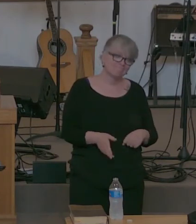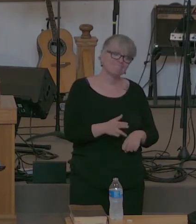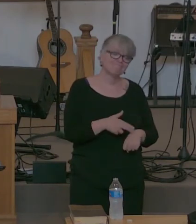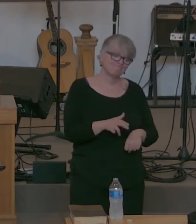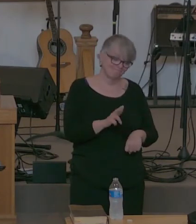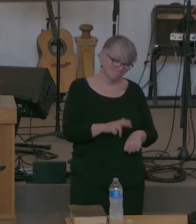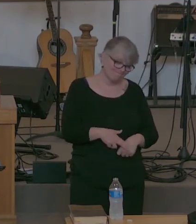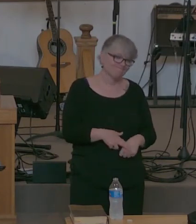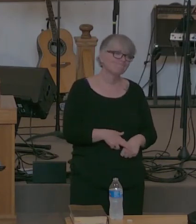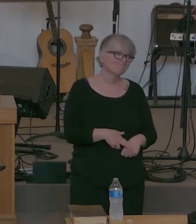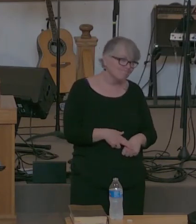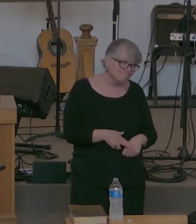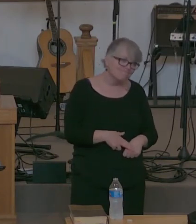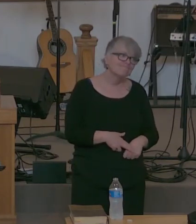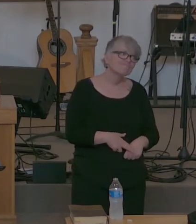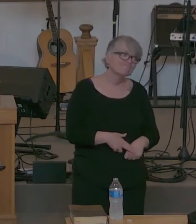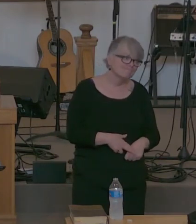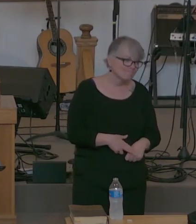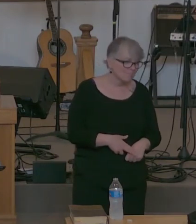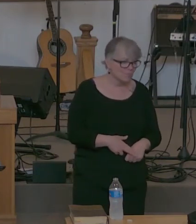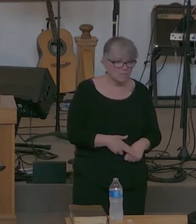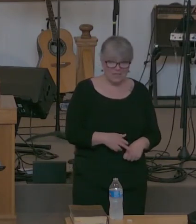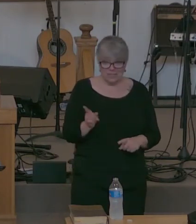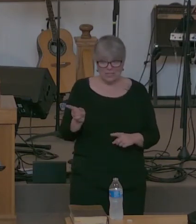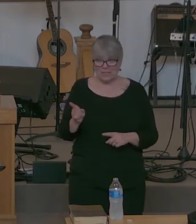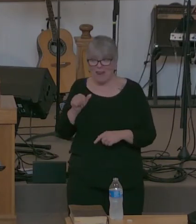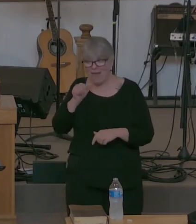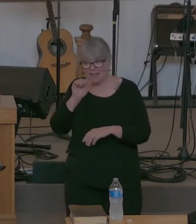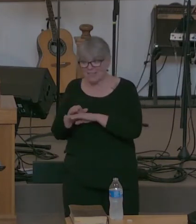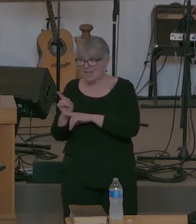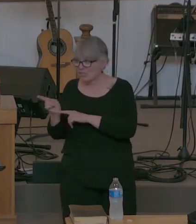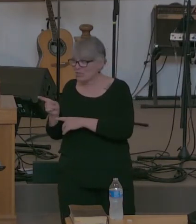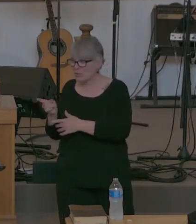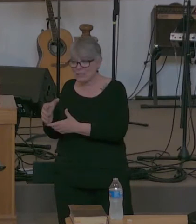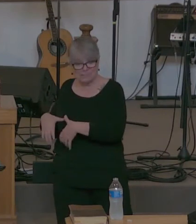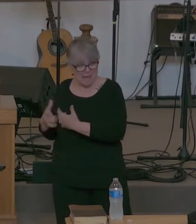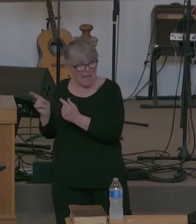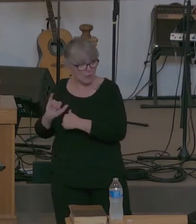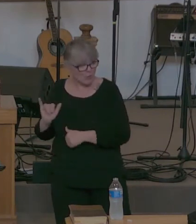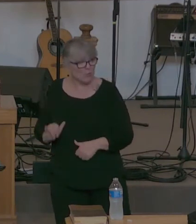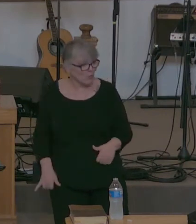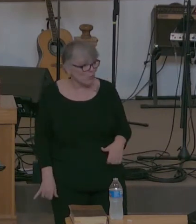Absolutely makes me mad. I even had her mad last night.